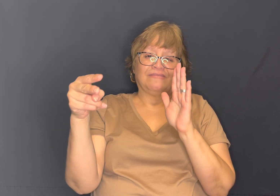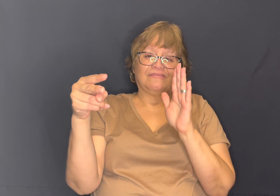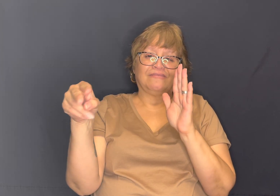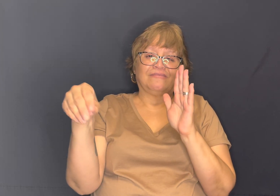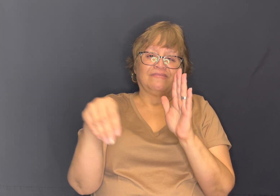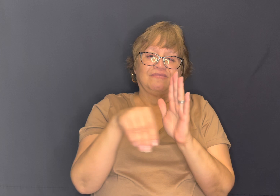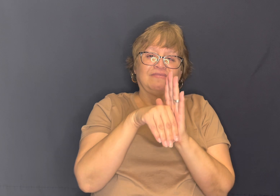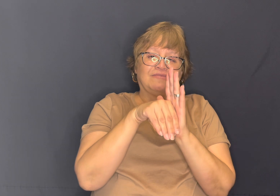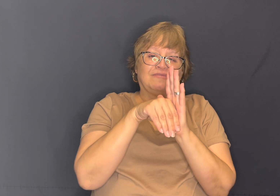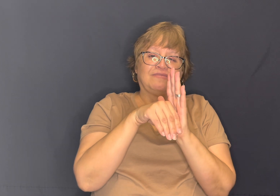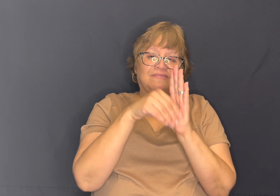two,